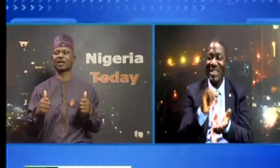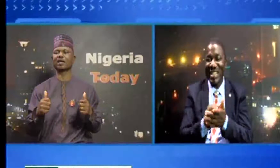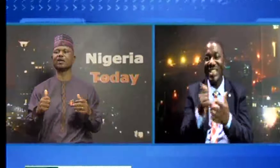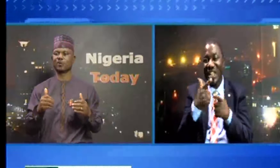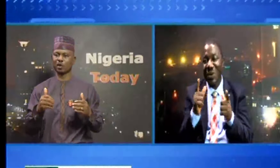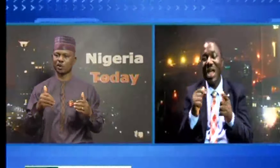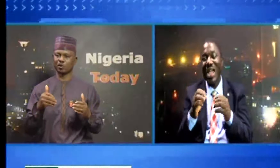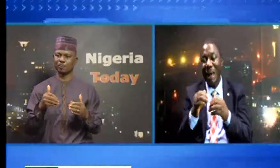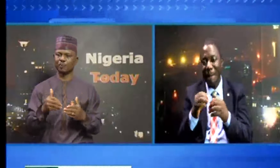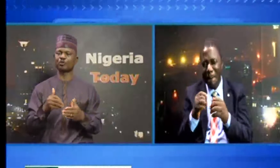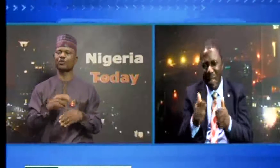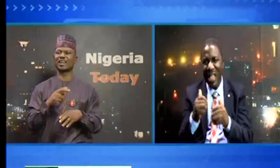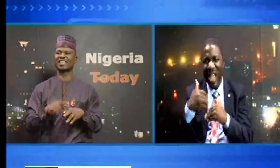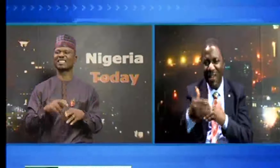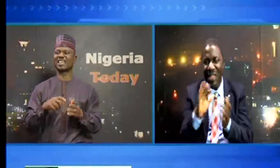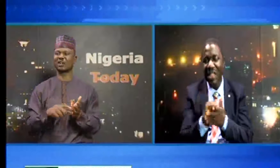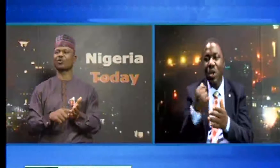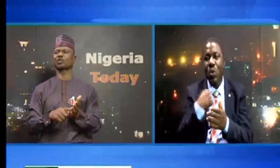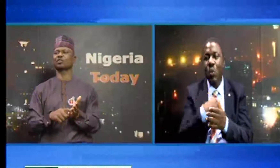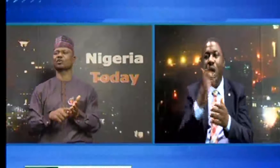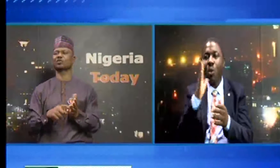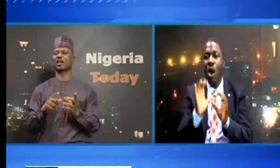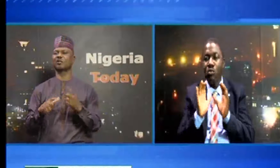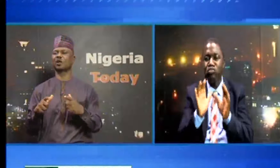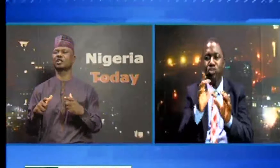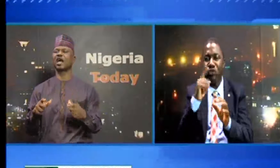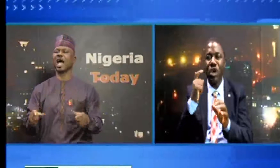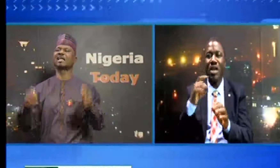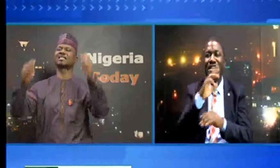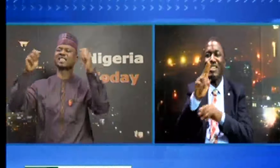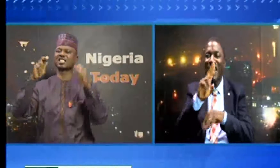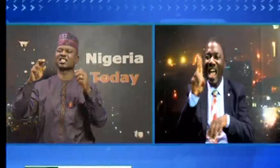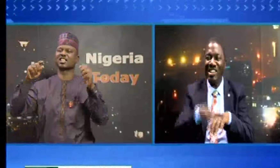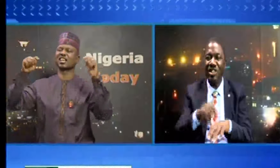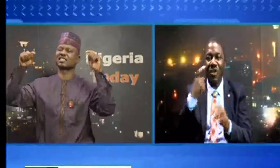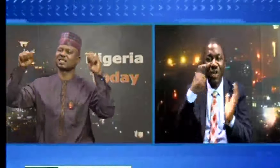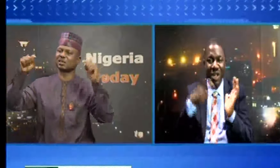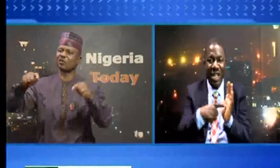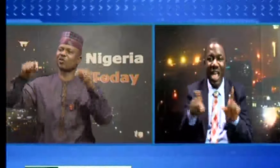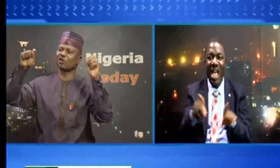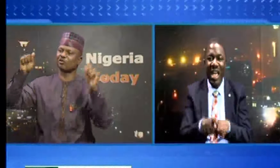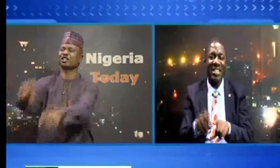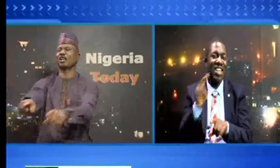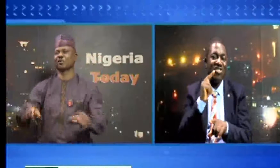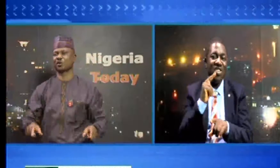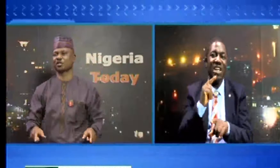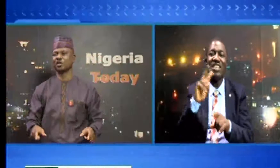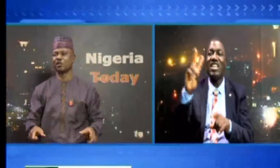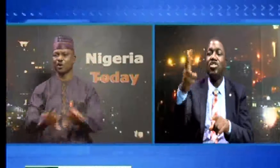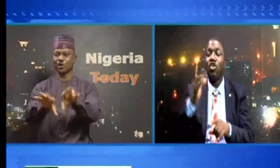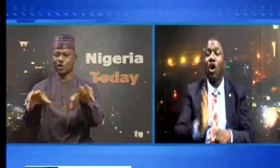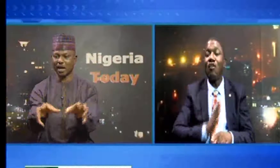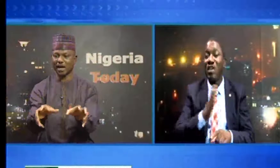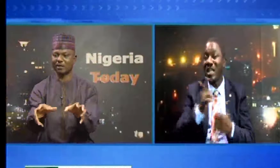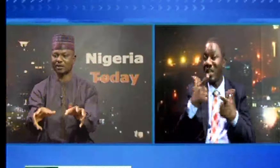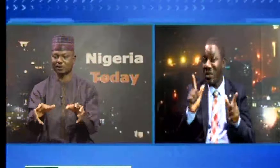after that we are going to push for national recognition of sign language as Nigeria's second official language. When